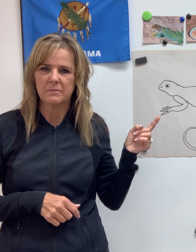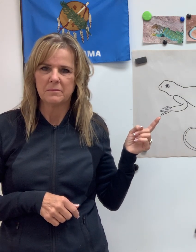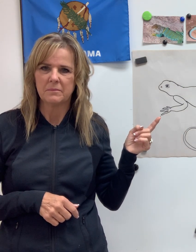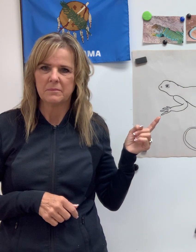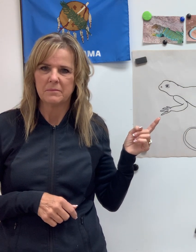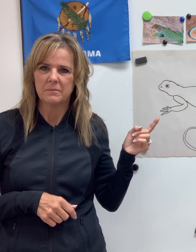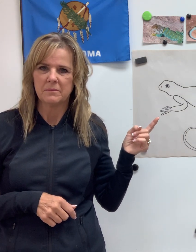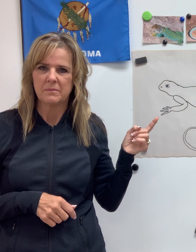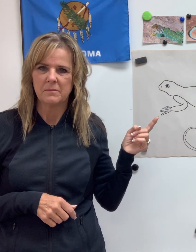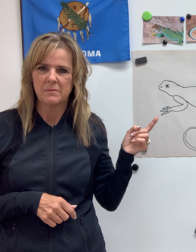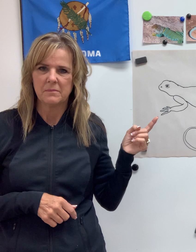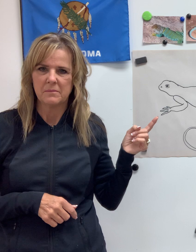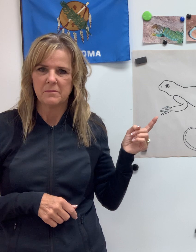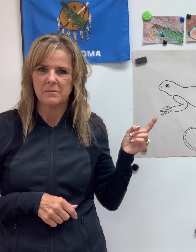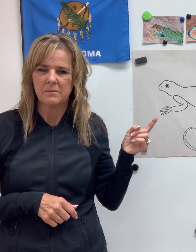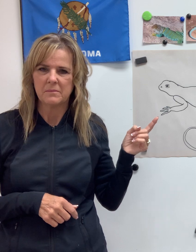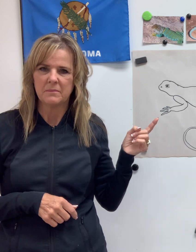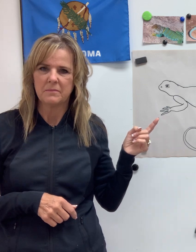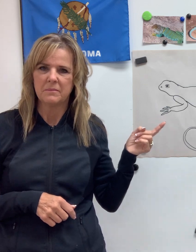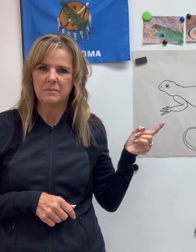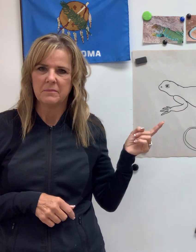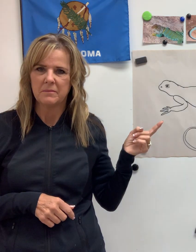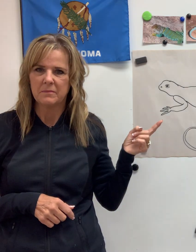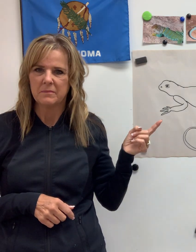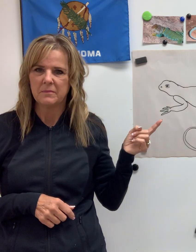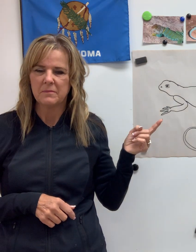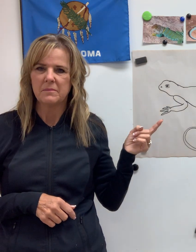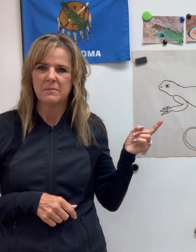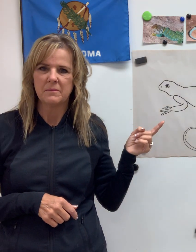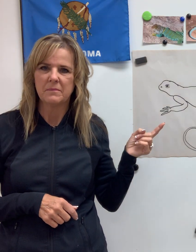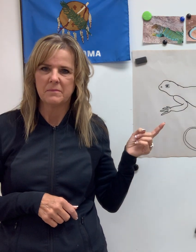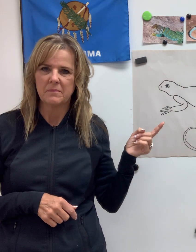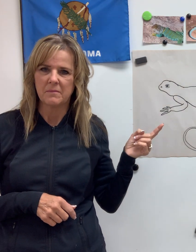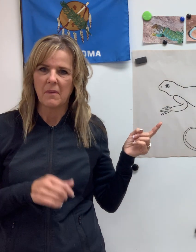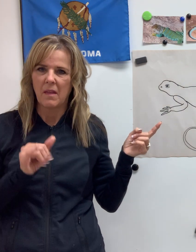to barely see a little curved line going across.